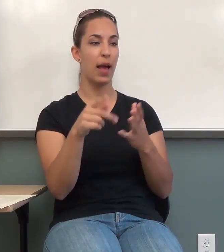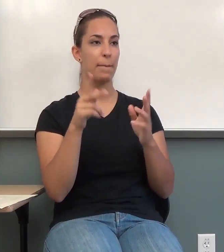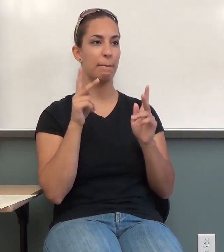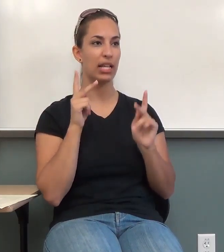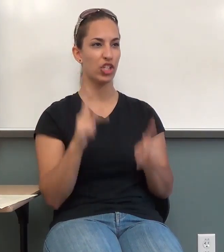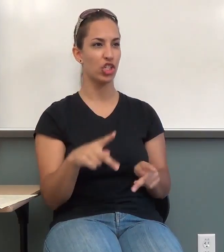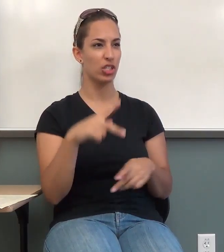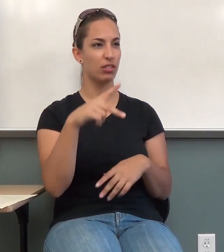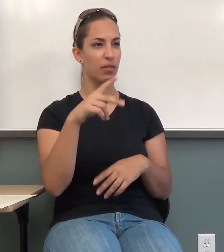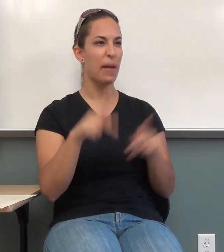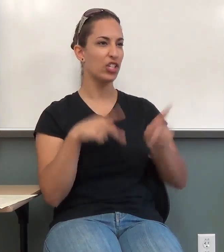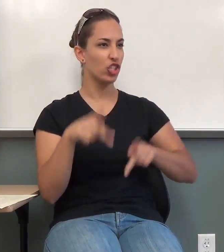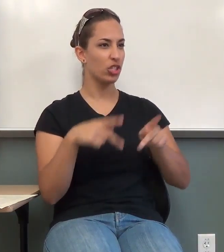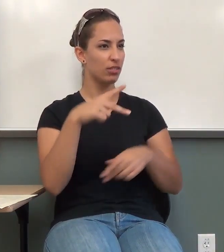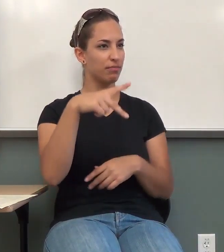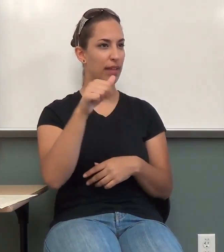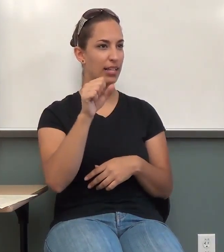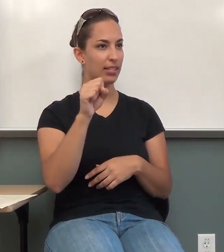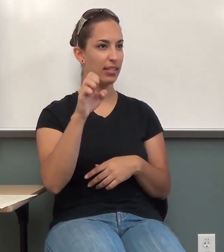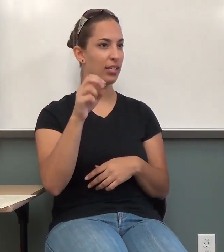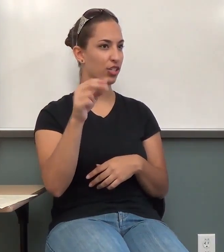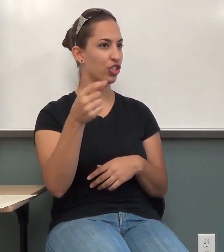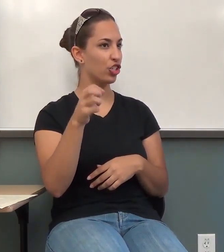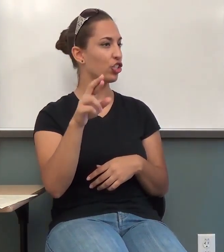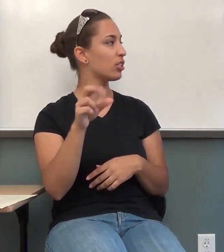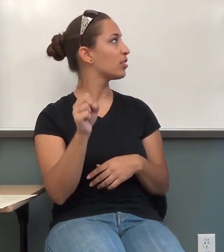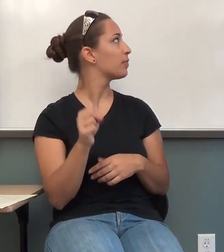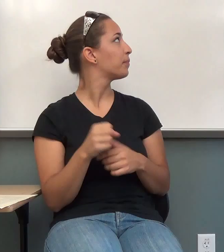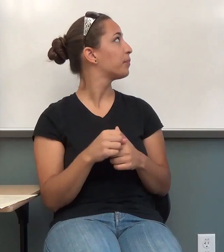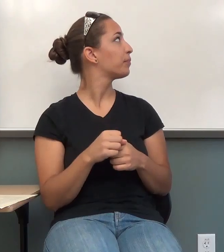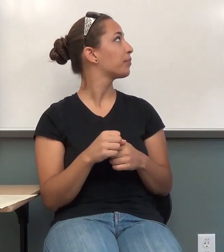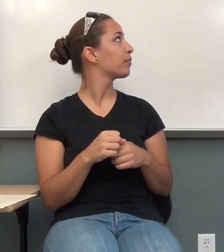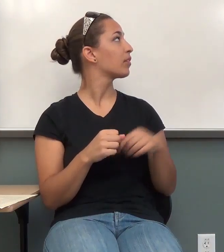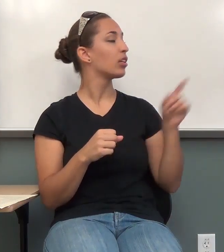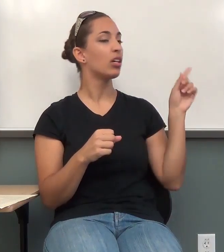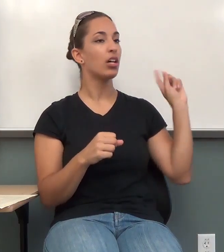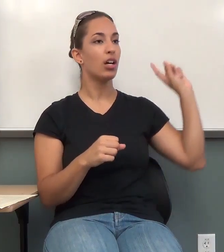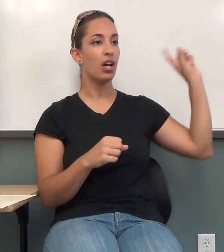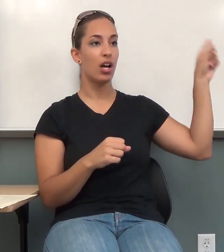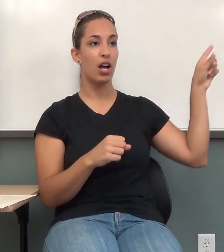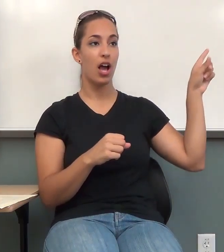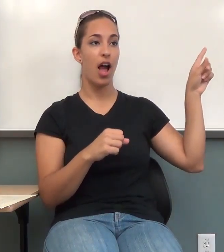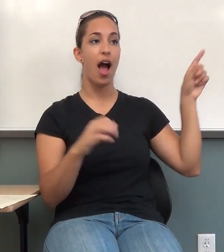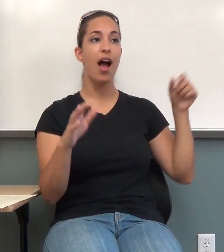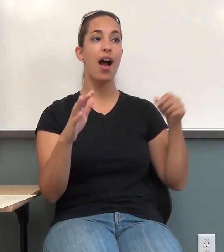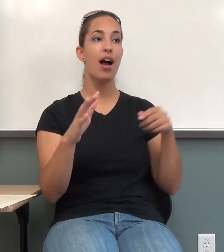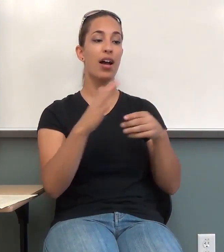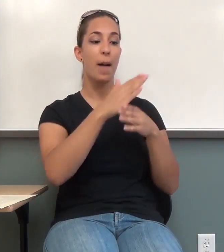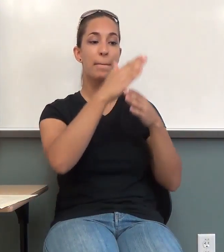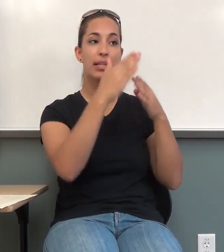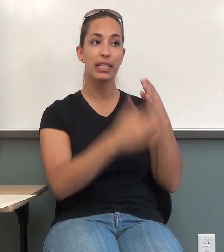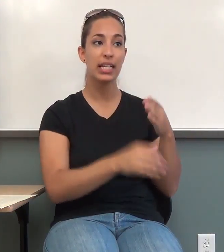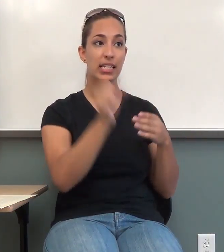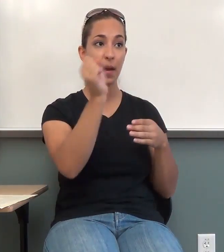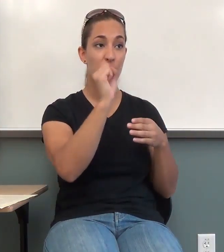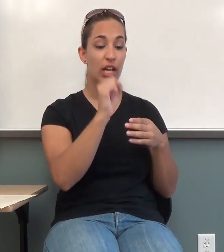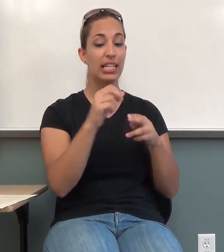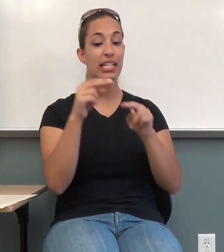subject. Now, let's look at our next word here. Complete subject is the noun or pronoun plus the words that describe it.